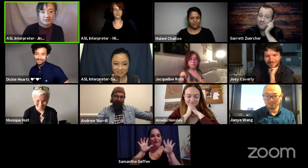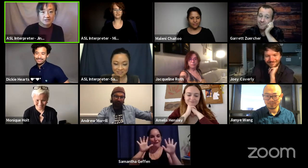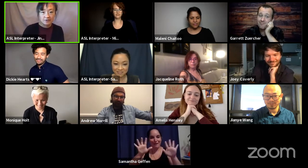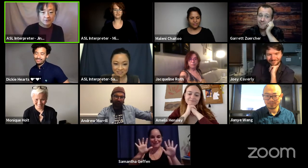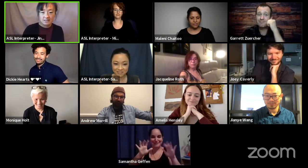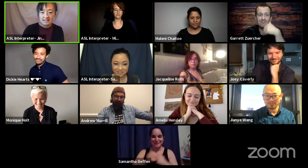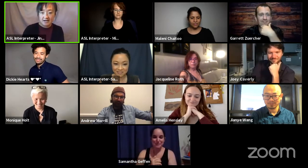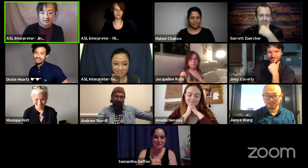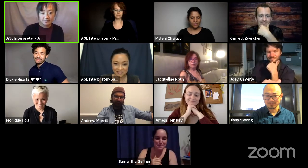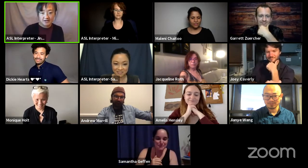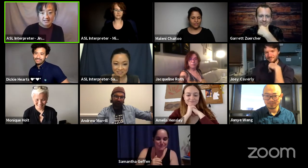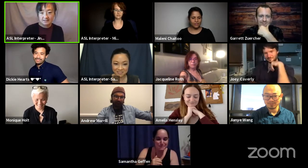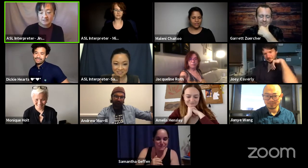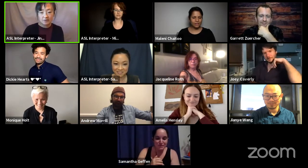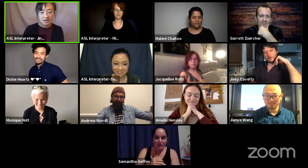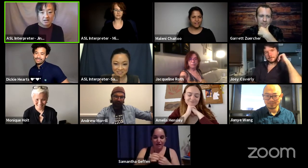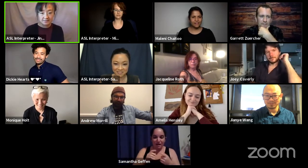so entirely impressed. It was so awesome.